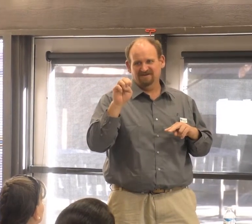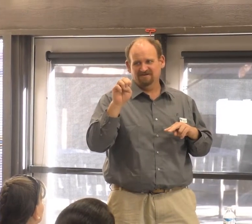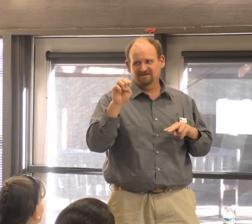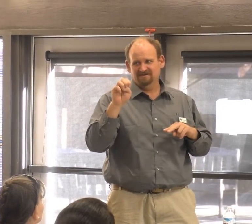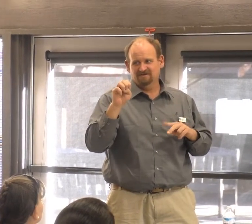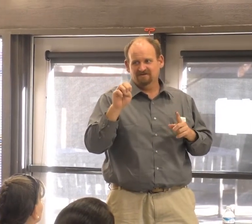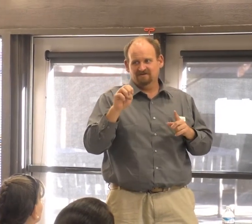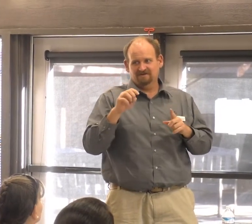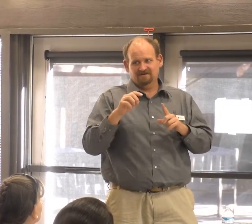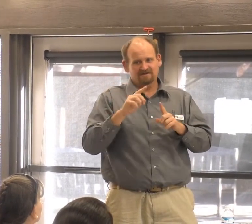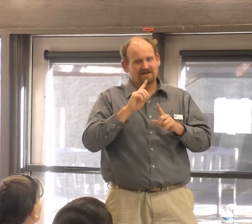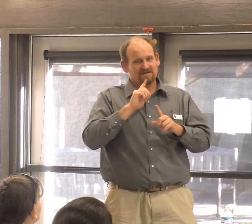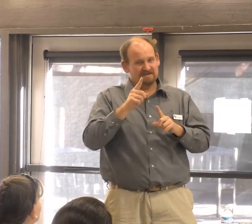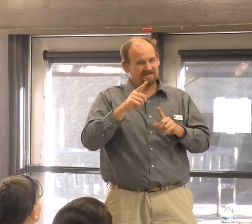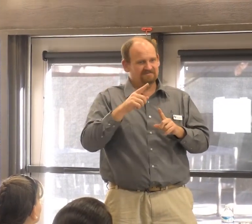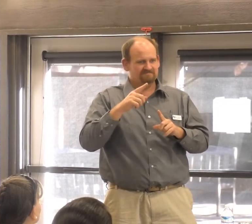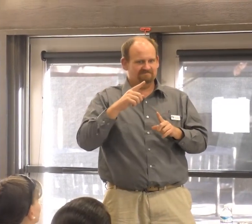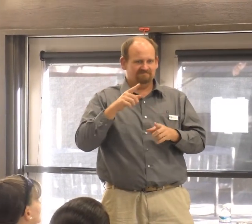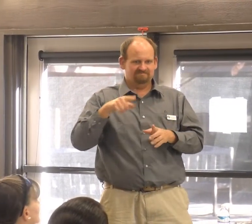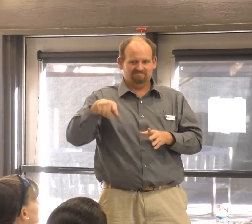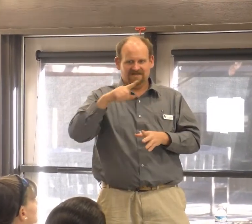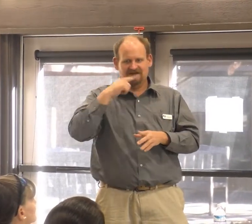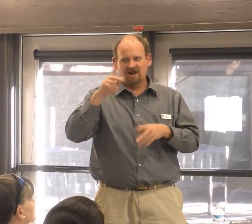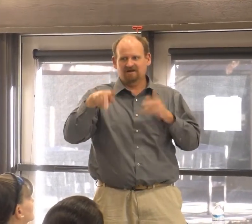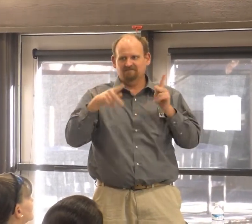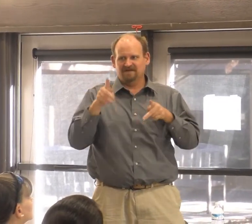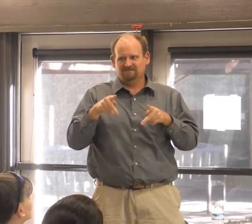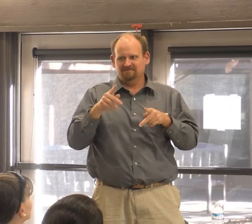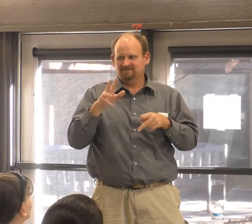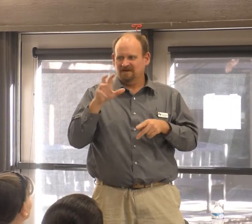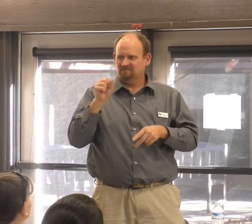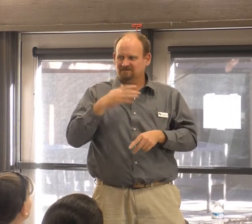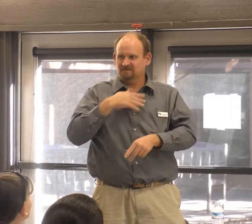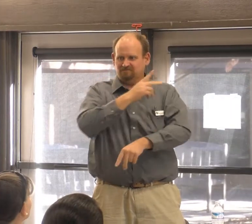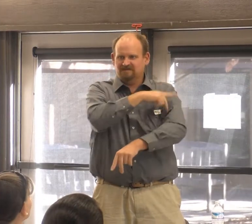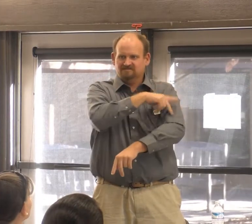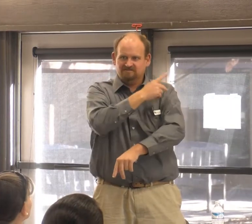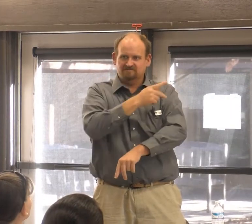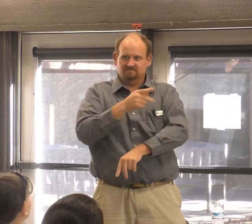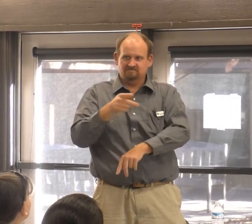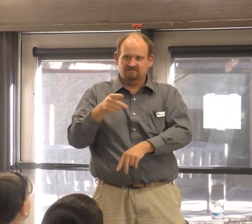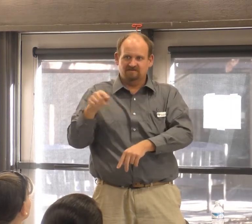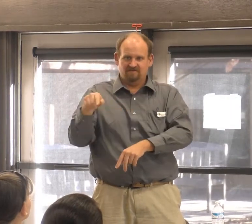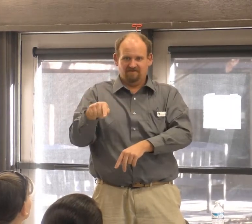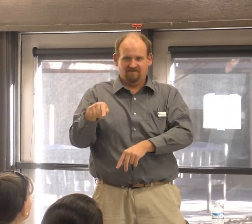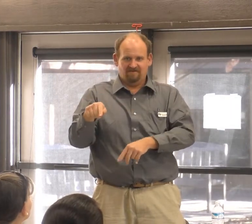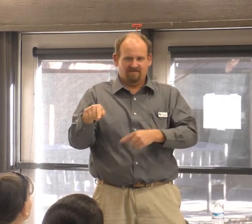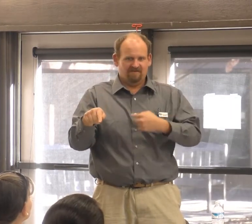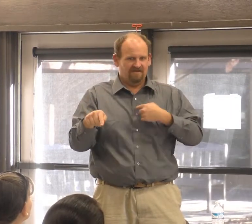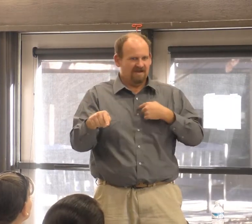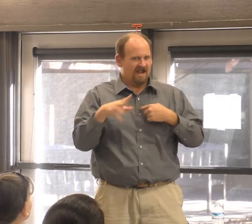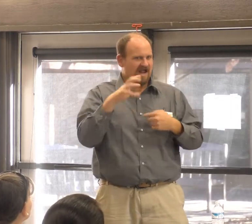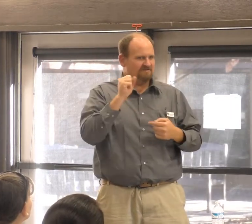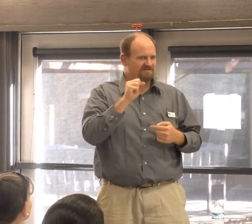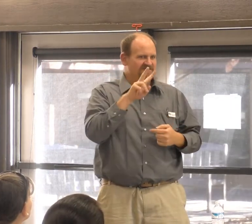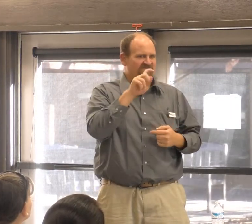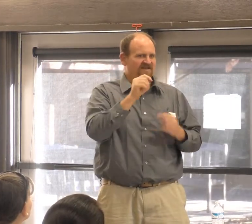in opposite roles now, but I used to be sitting in your chair. And hearing people were my